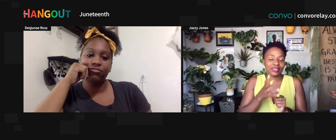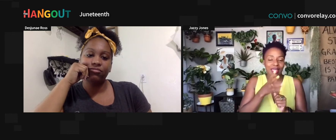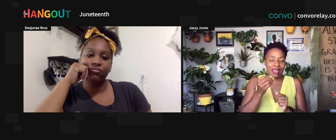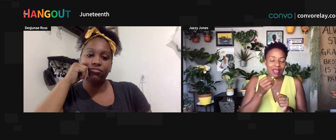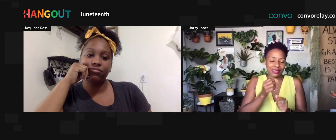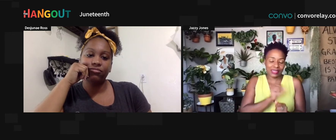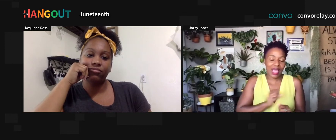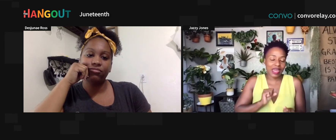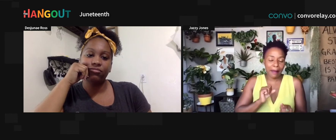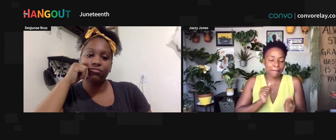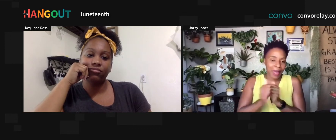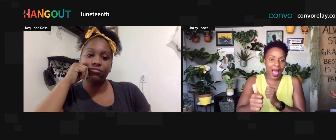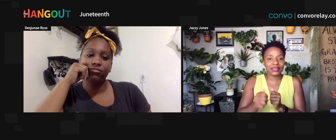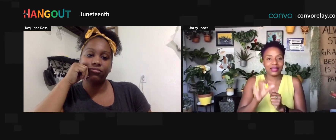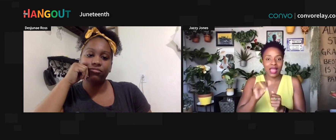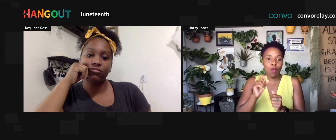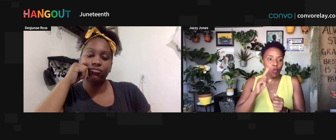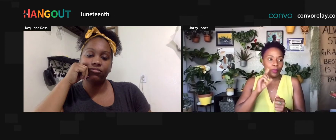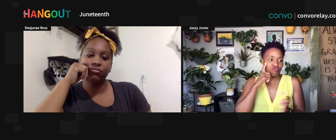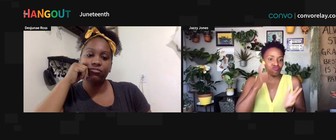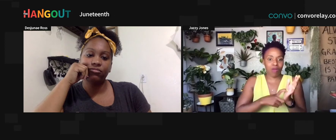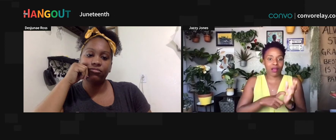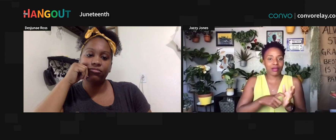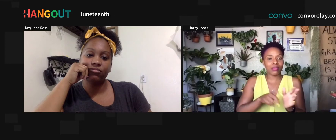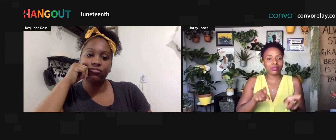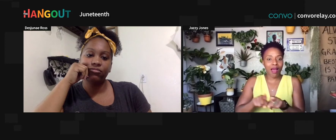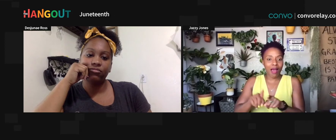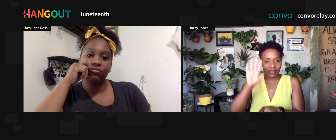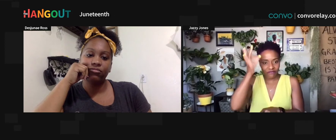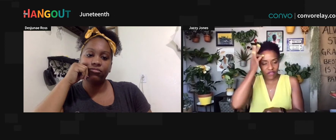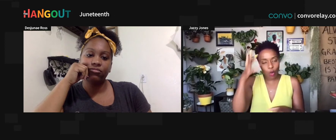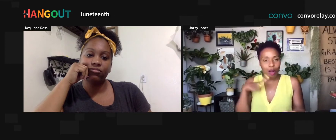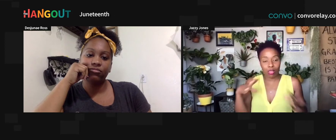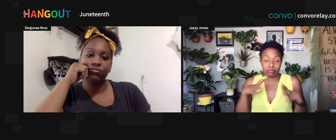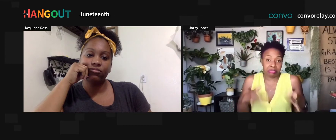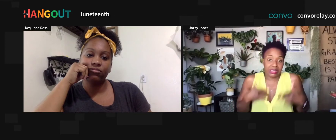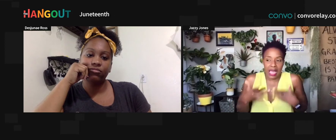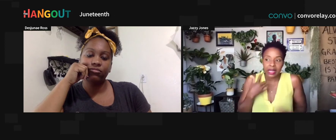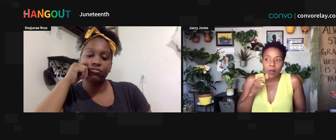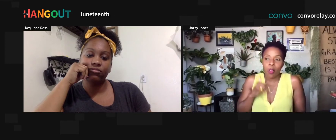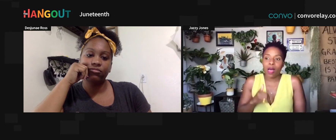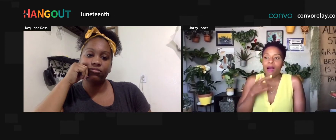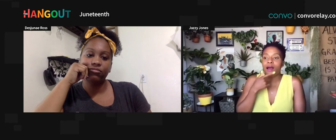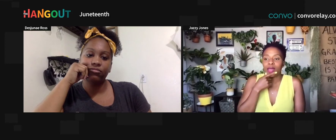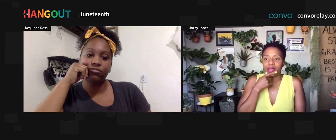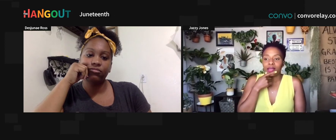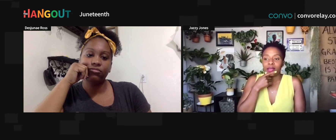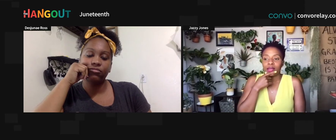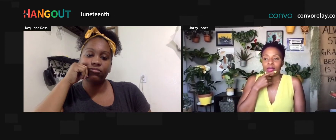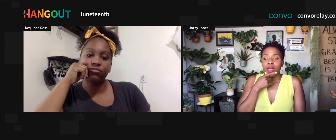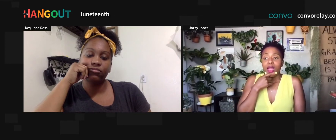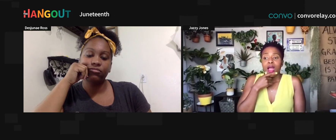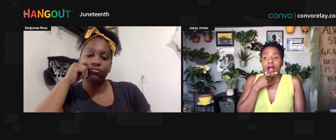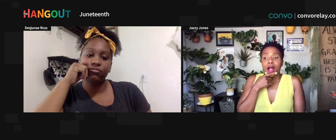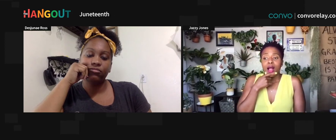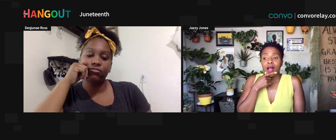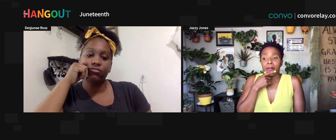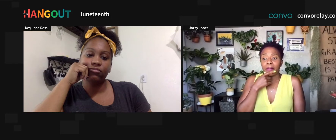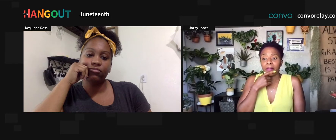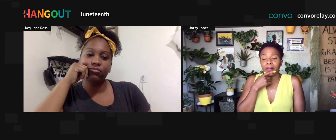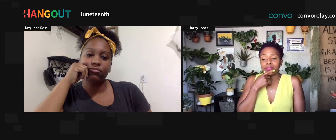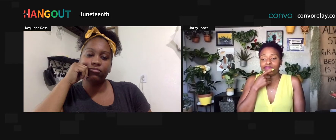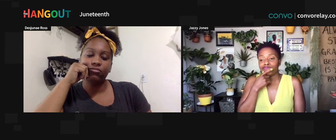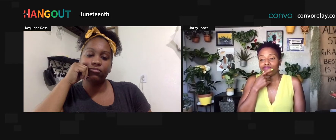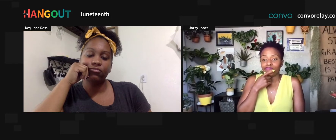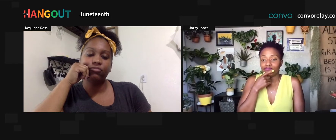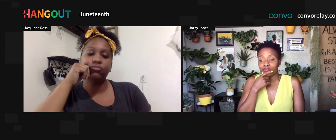I am about some of the new developments. Recently, we realized that the Senate just passed this into law,